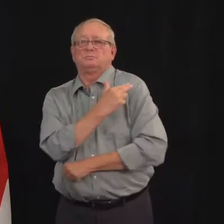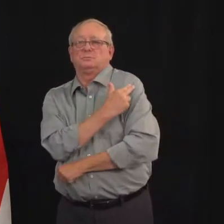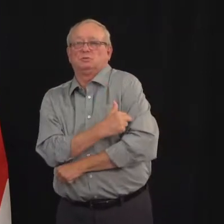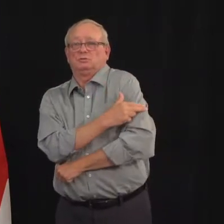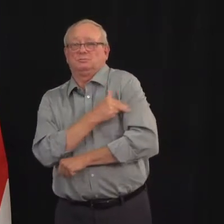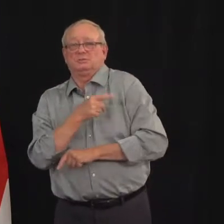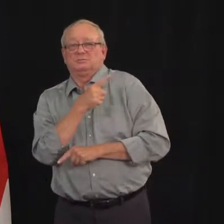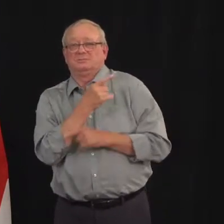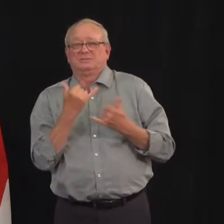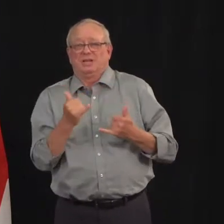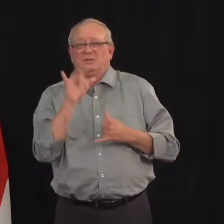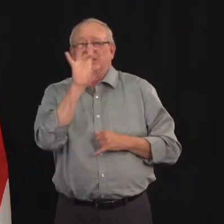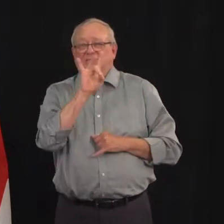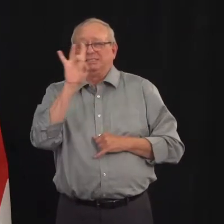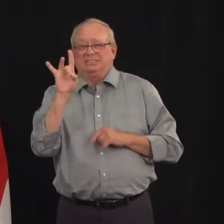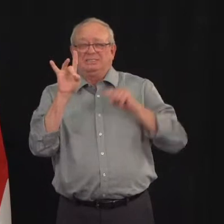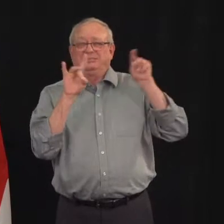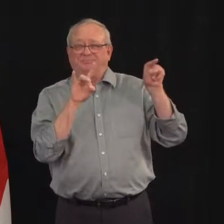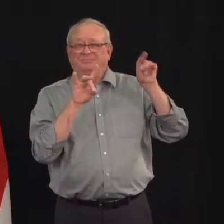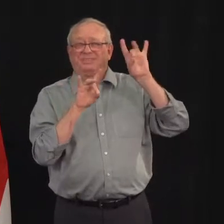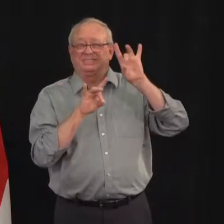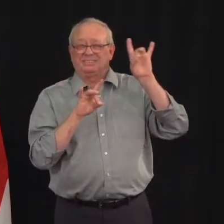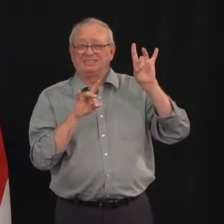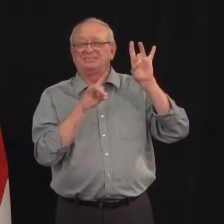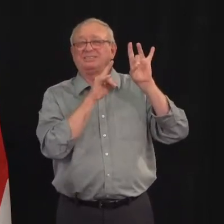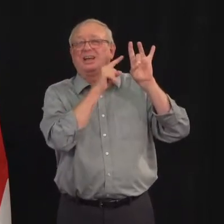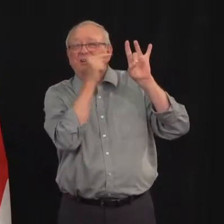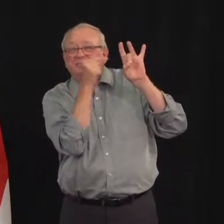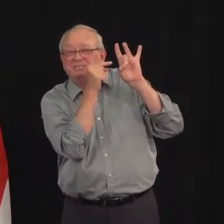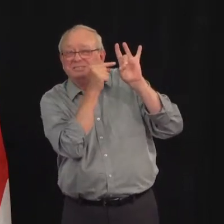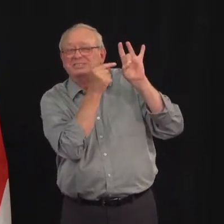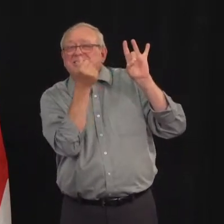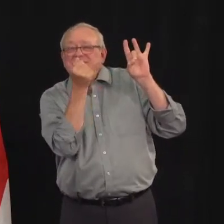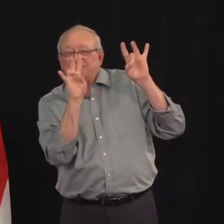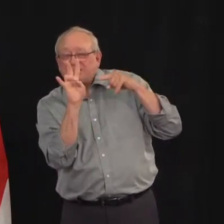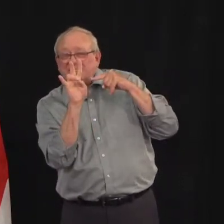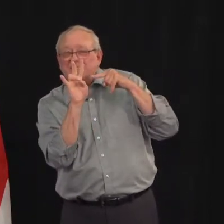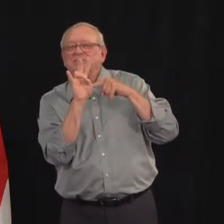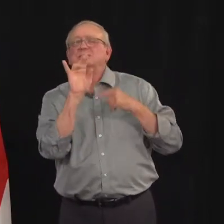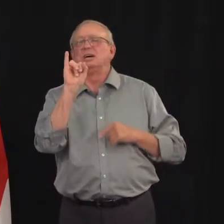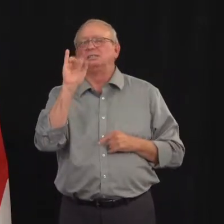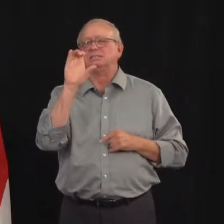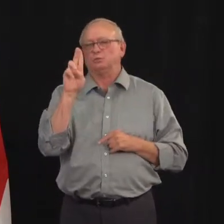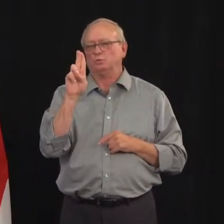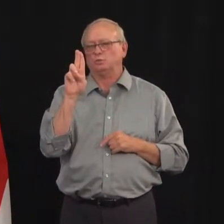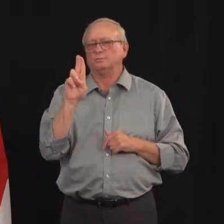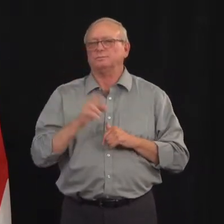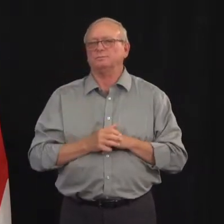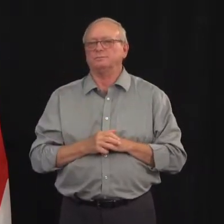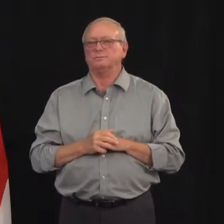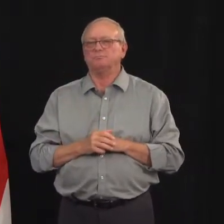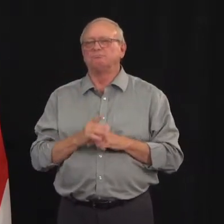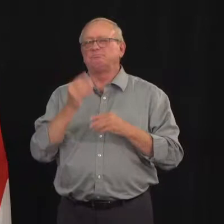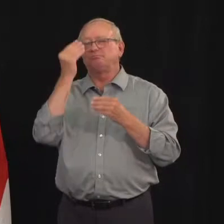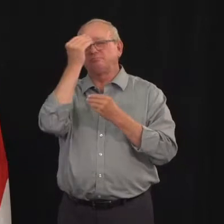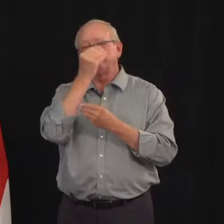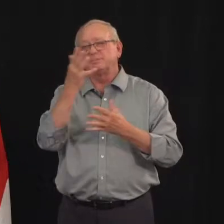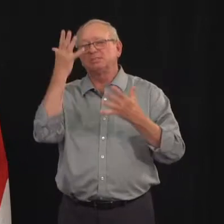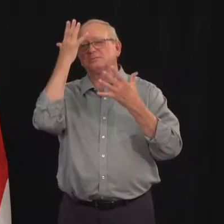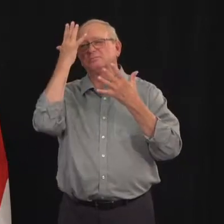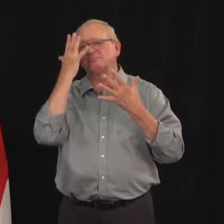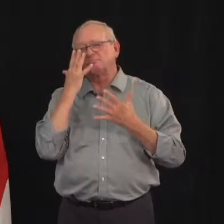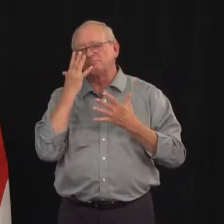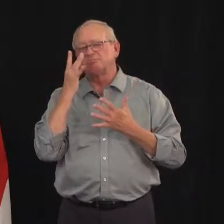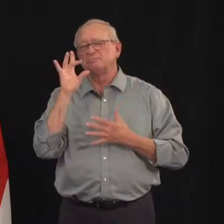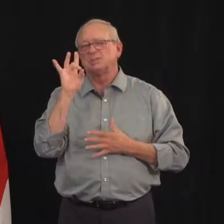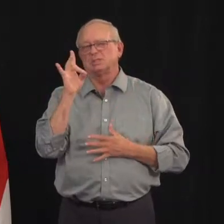in intensive care. Sadly, I must report that 8 more Albertans have died. These deaths